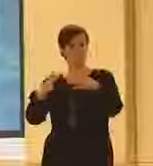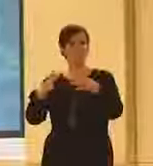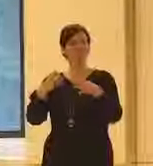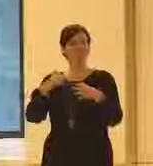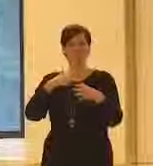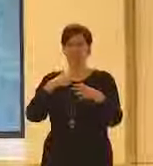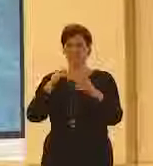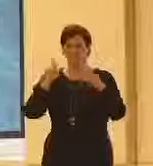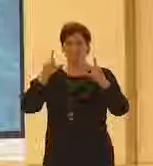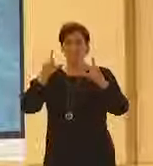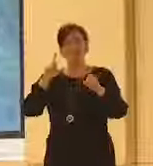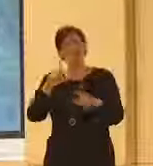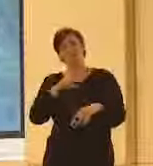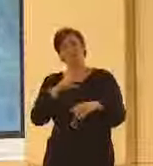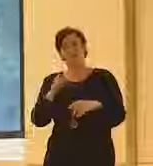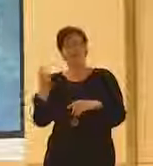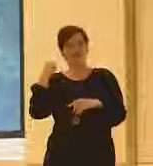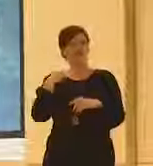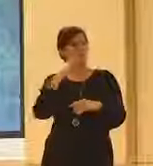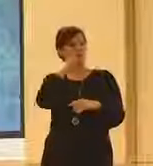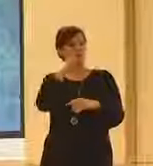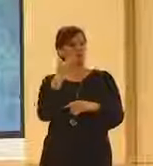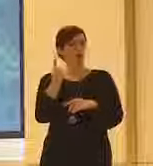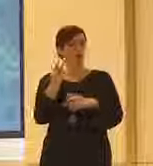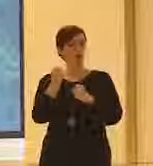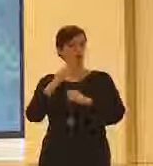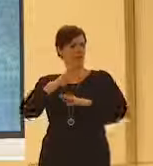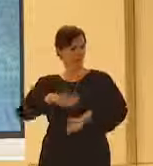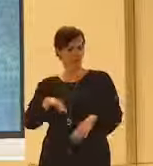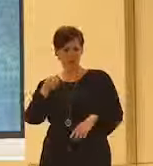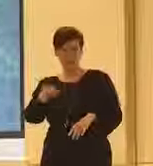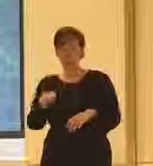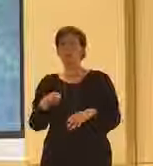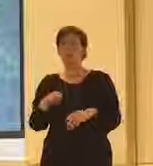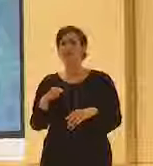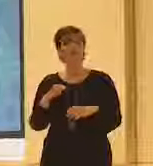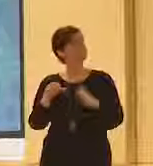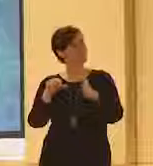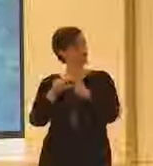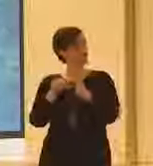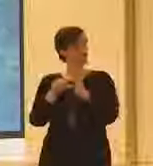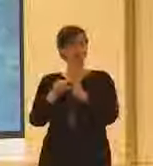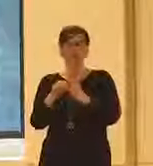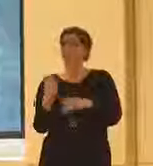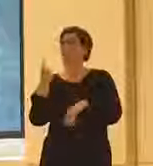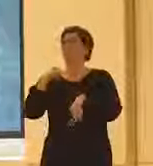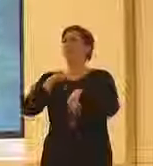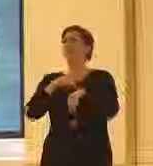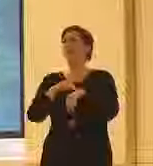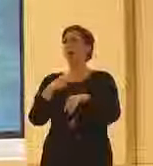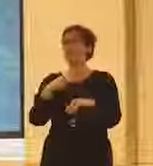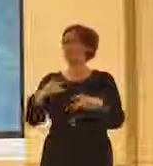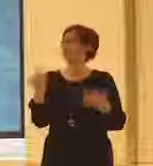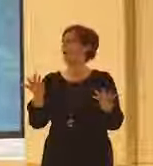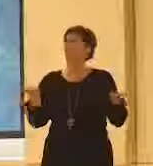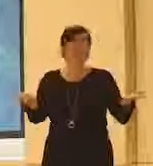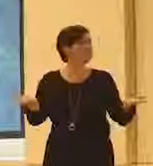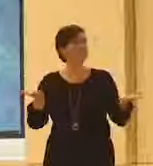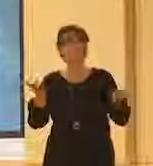respond to the fact that you mentioned working with a Samaritan. That really alerted me. I have a friend who is in depression,